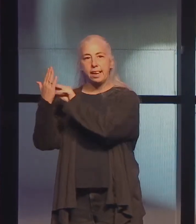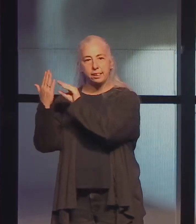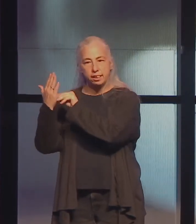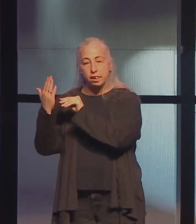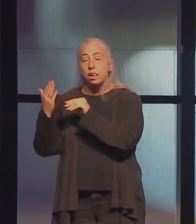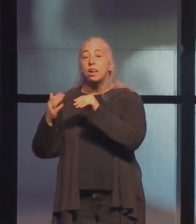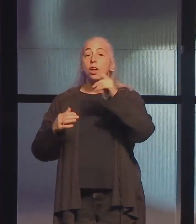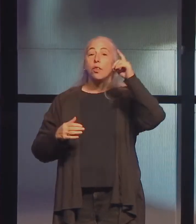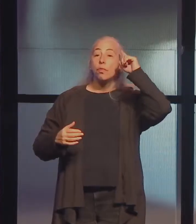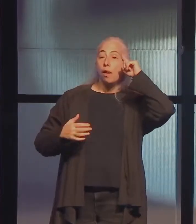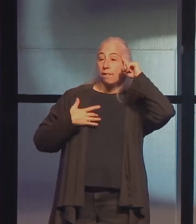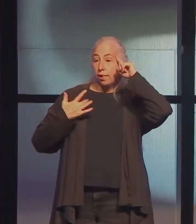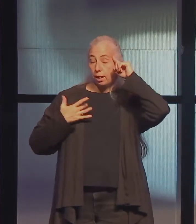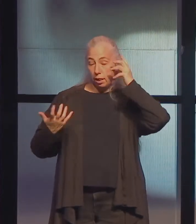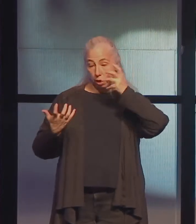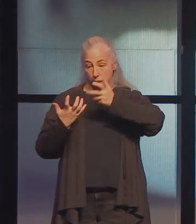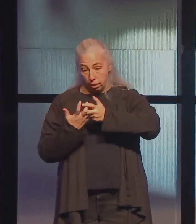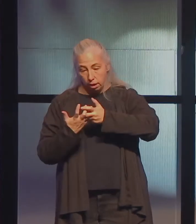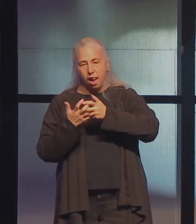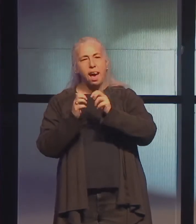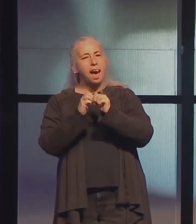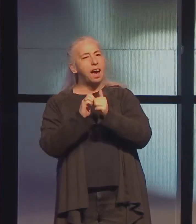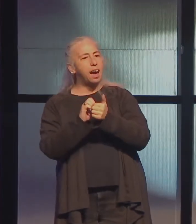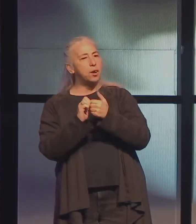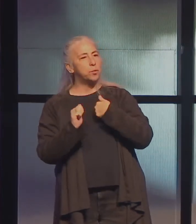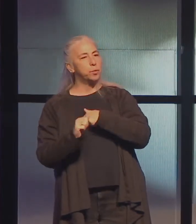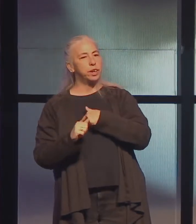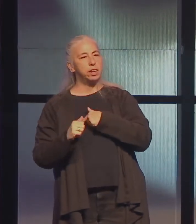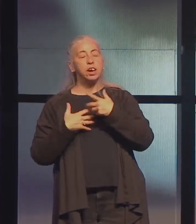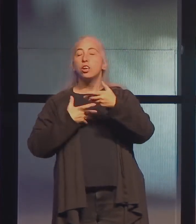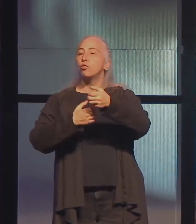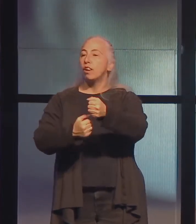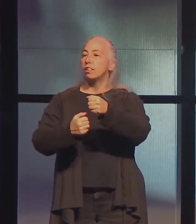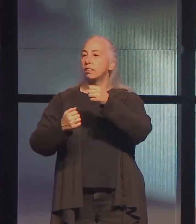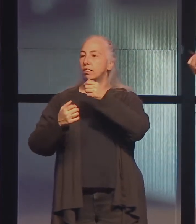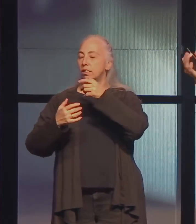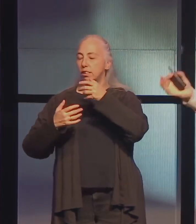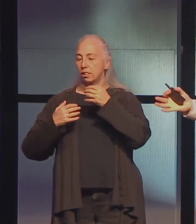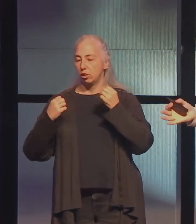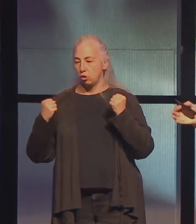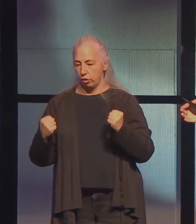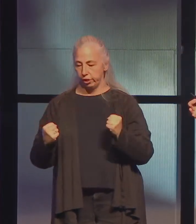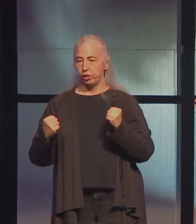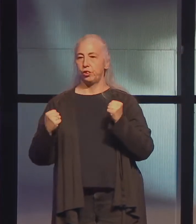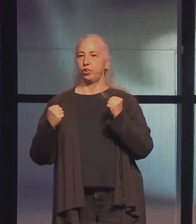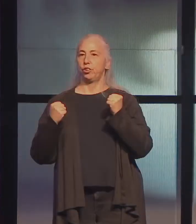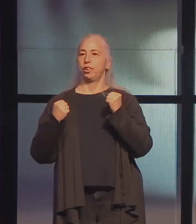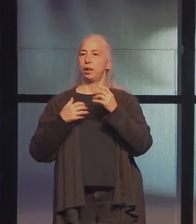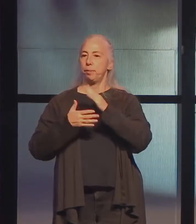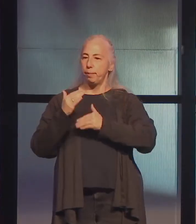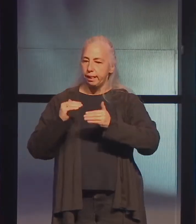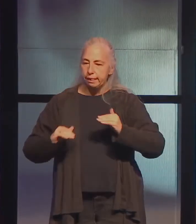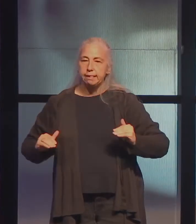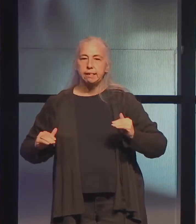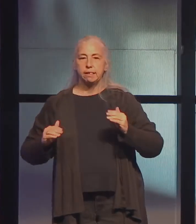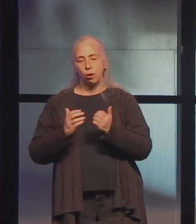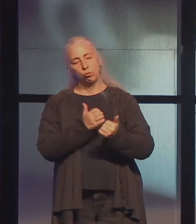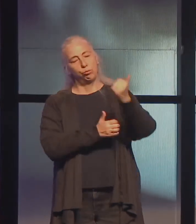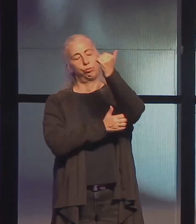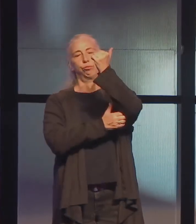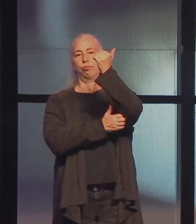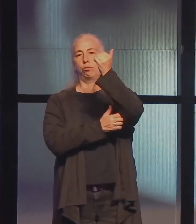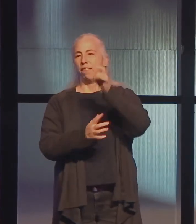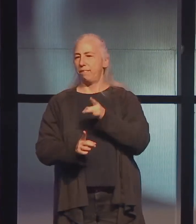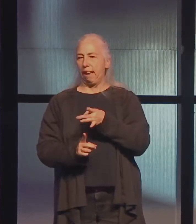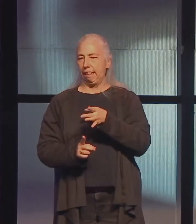thought feelings and how do we choose to trust courage and peace over fear and violence, right? That's what we want to look at. So now we